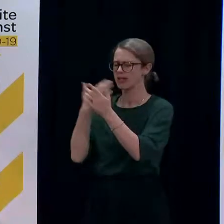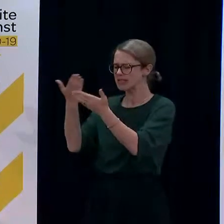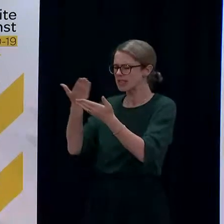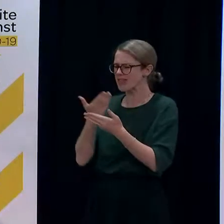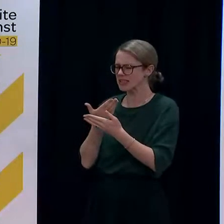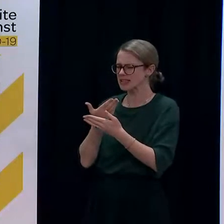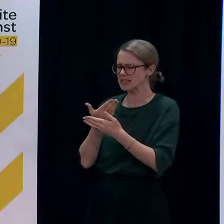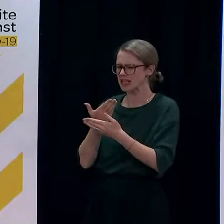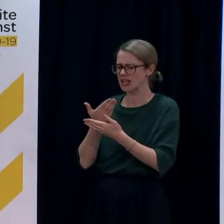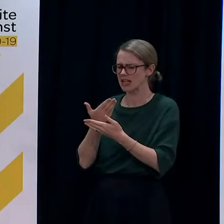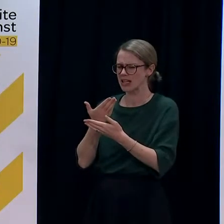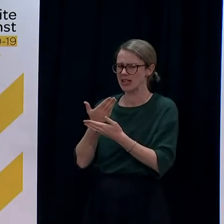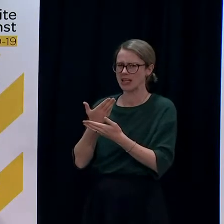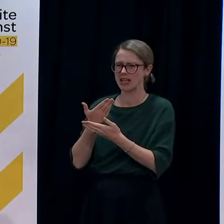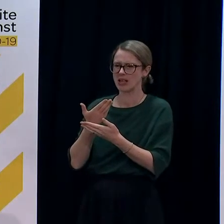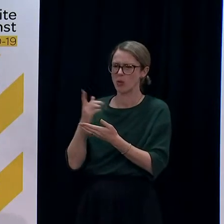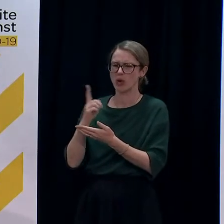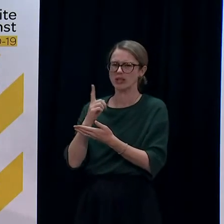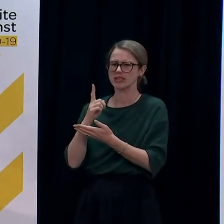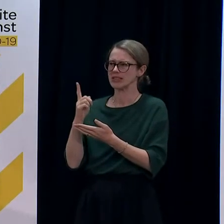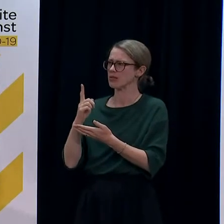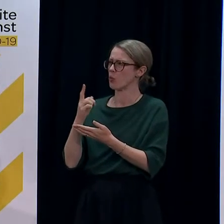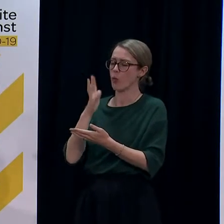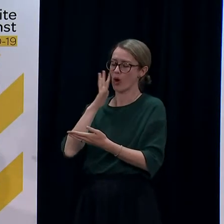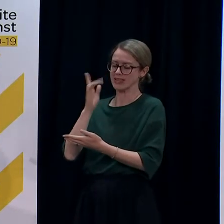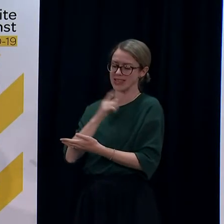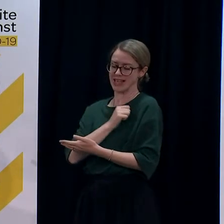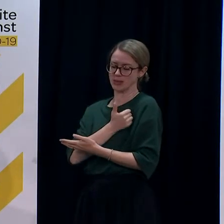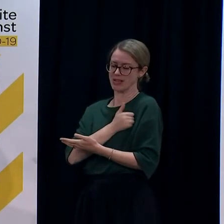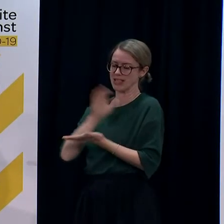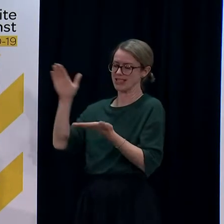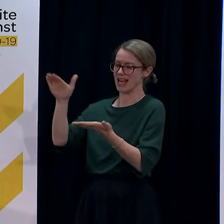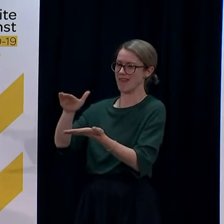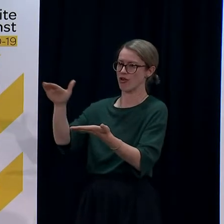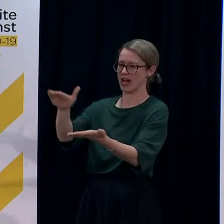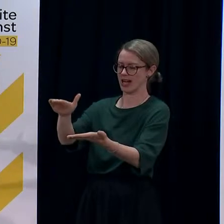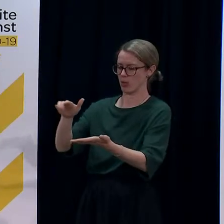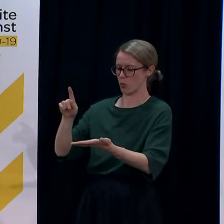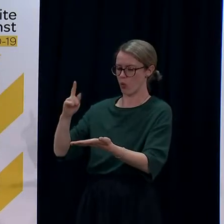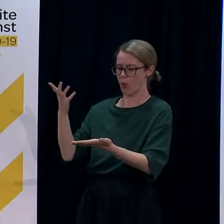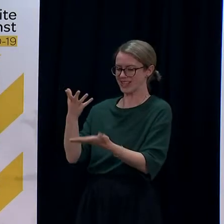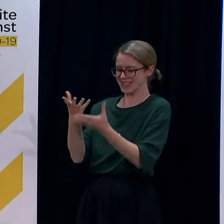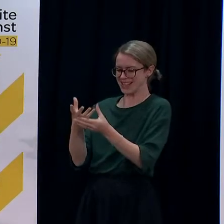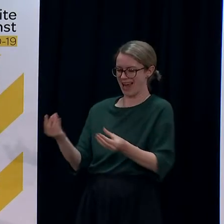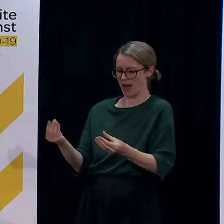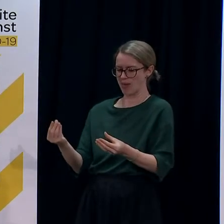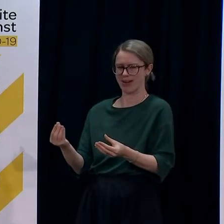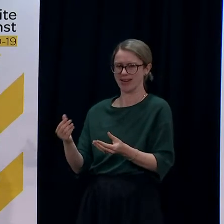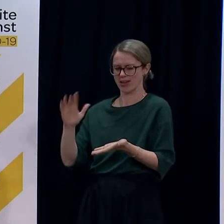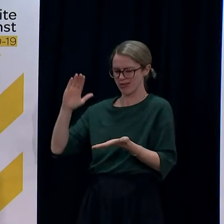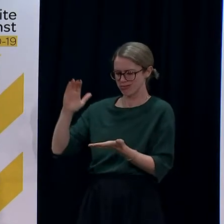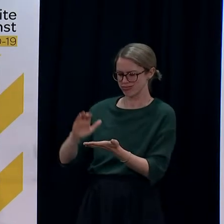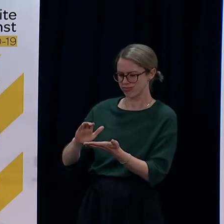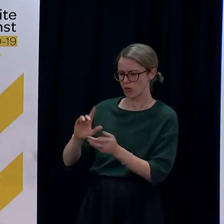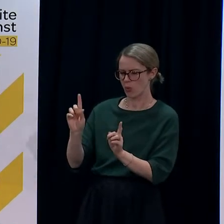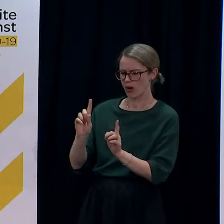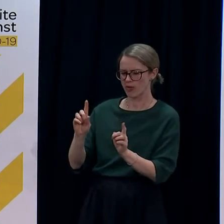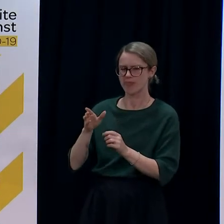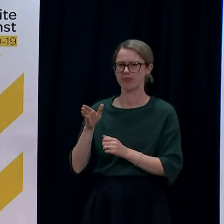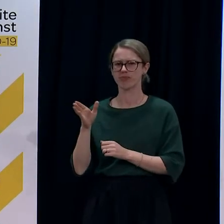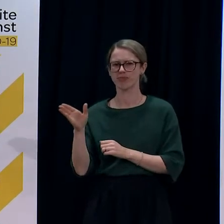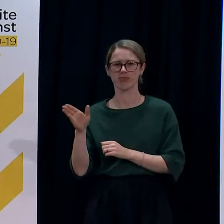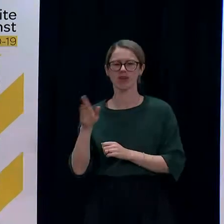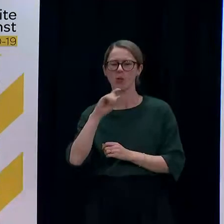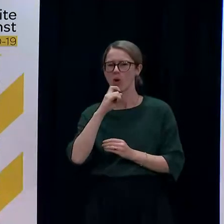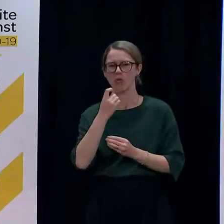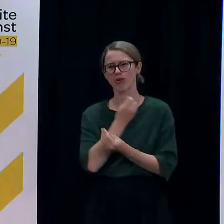the shortfall in terms of what expected deliveries are versus what you'd need to sustain? I'm not going to go into the specific numbers here right now, but